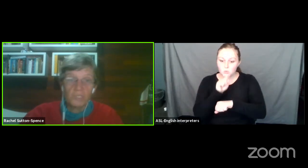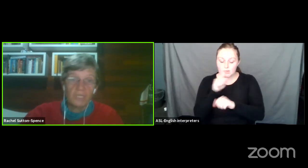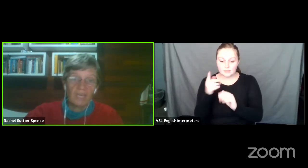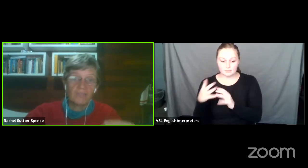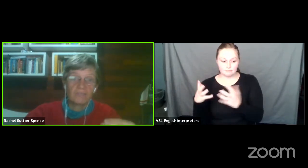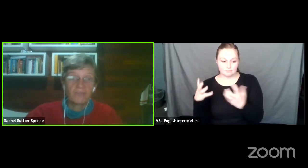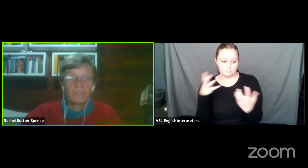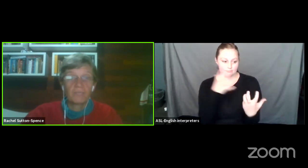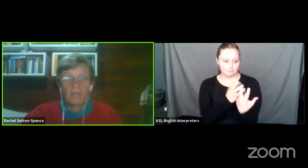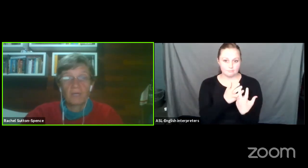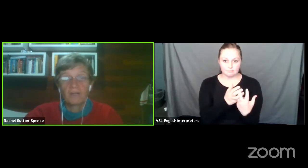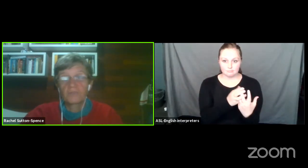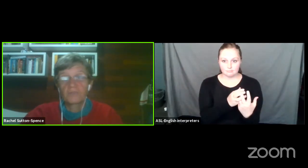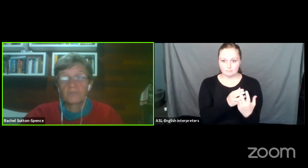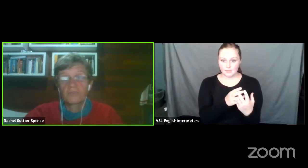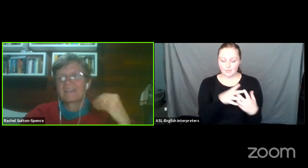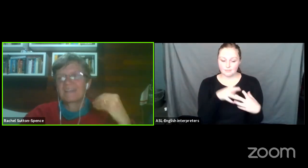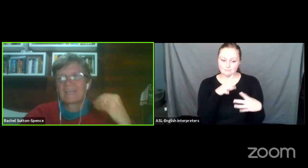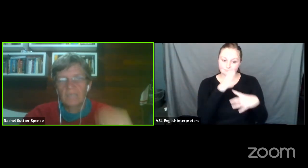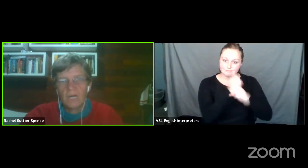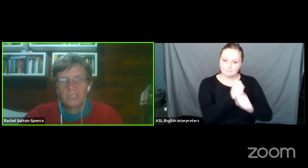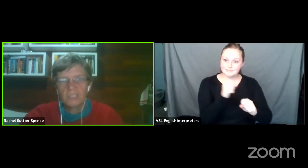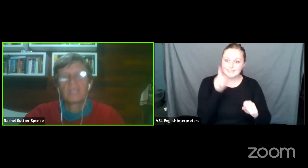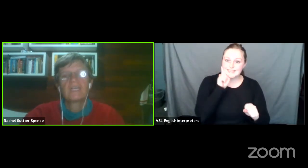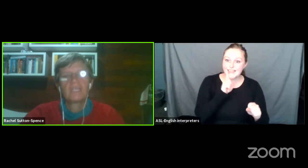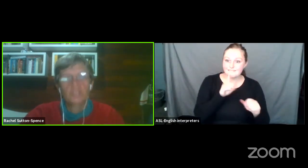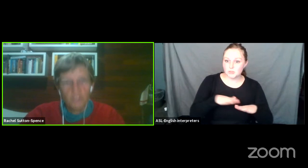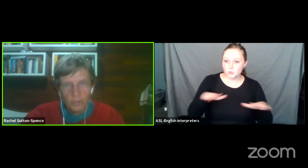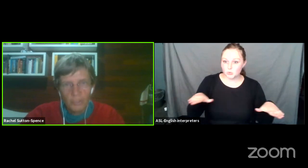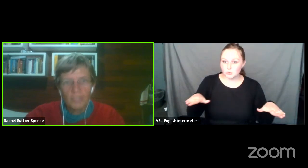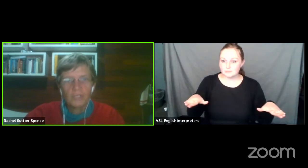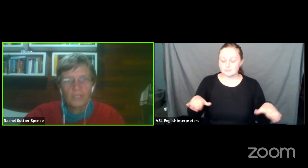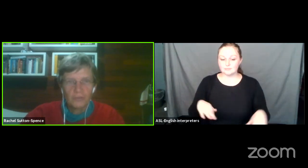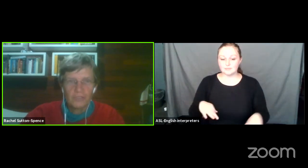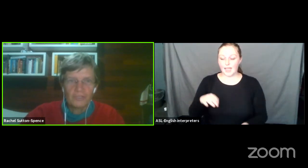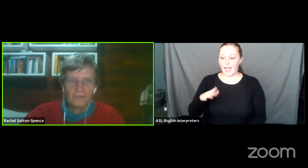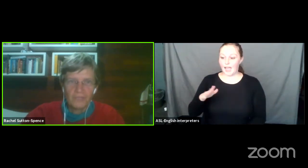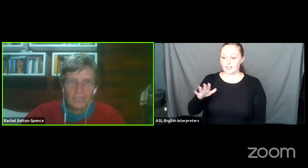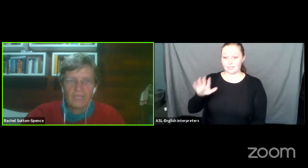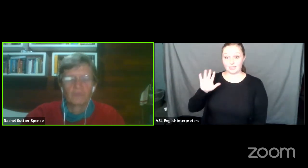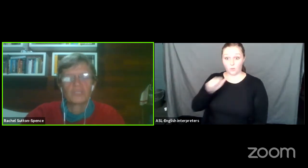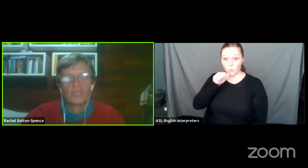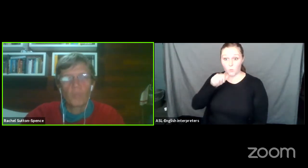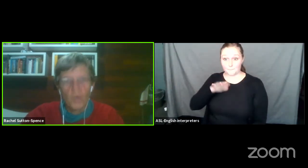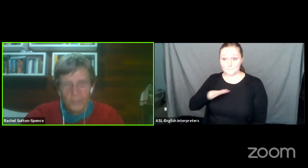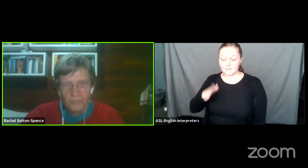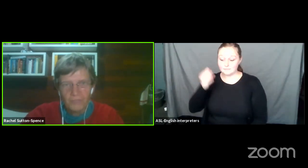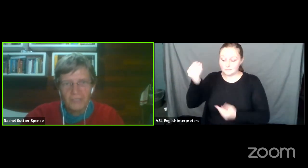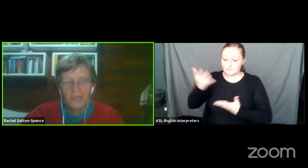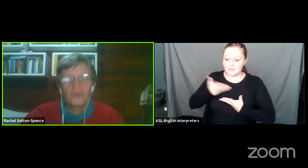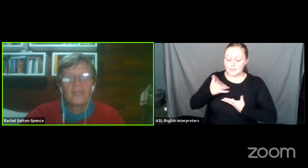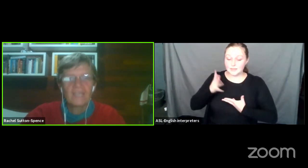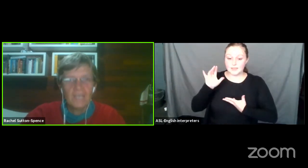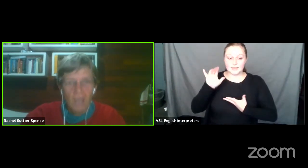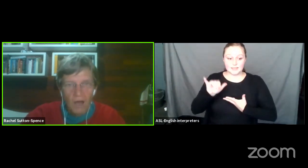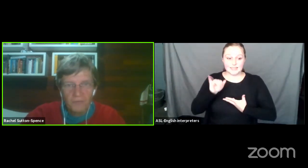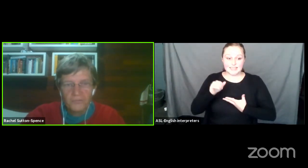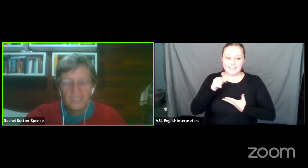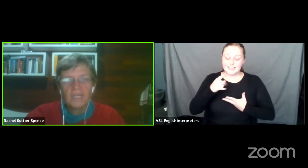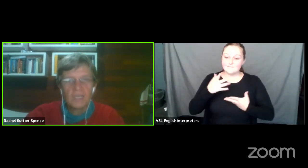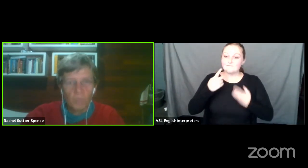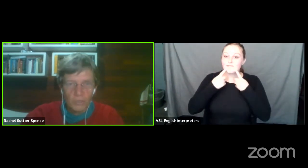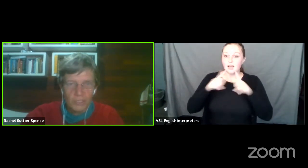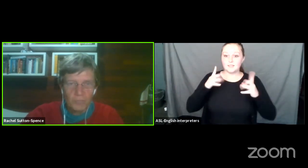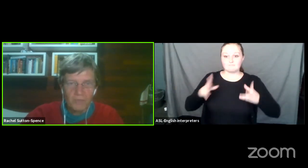nice when she gave us feedback afterwards and she said, at last, he took notice of sign language. He watched the video, he